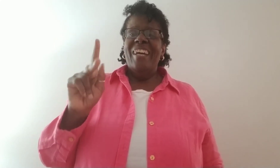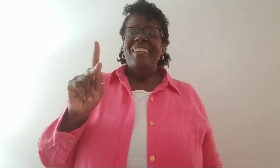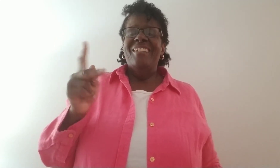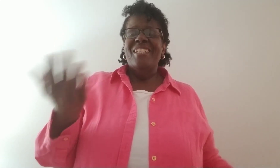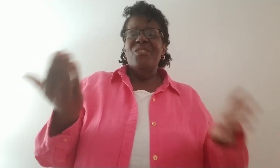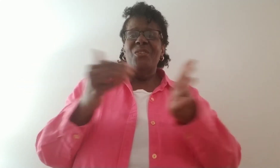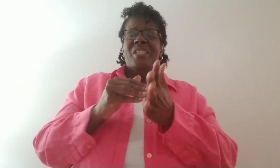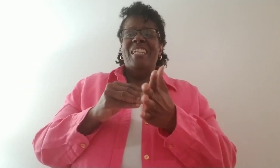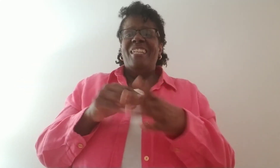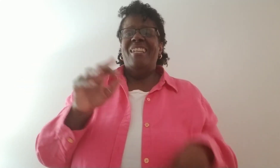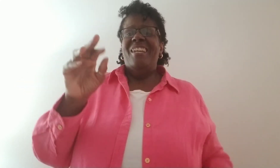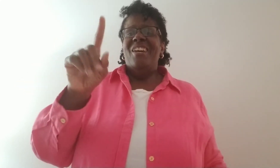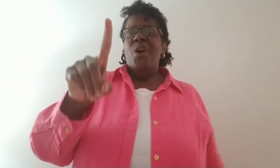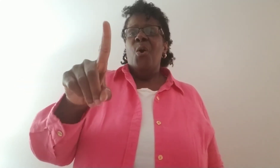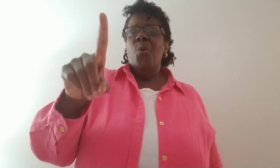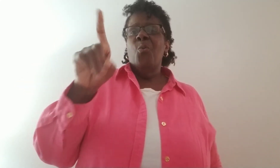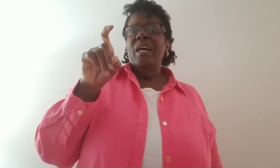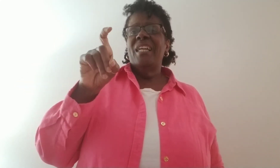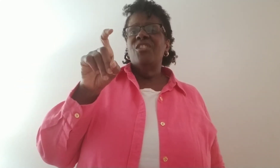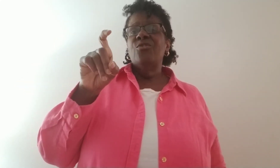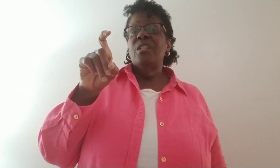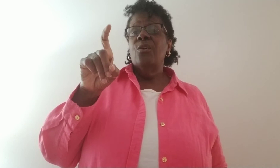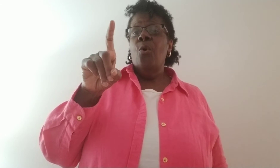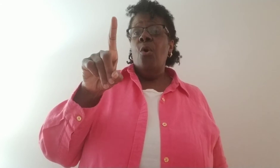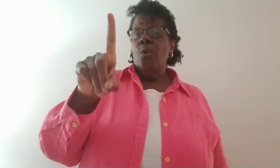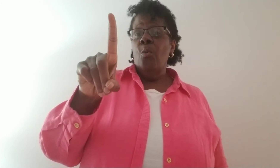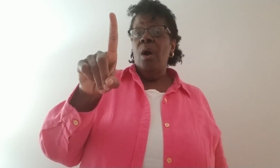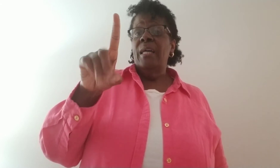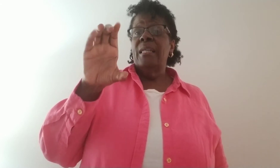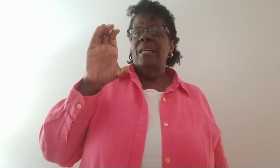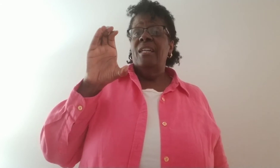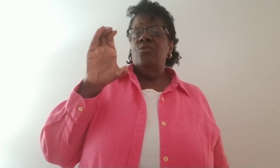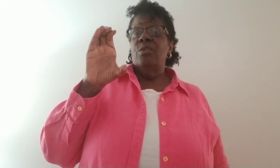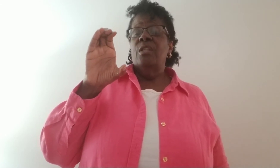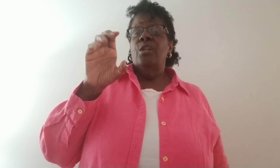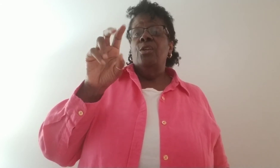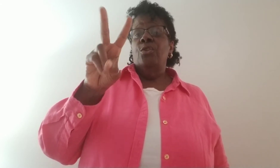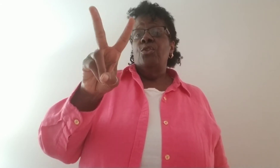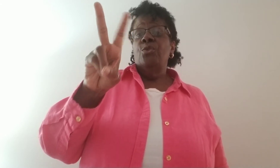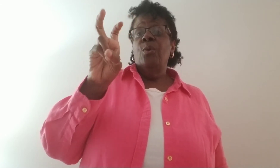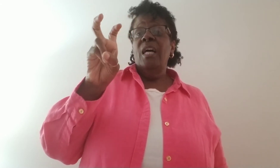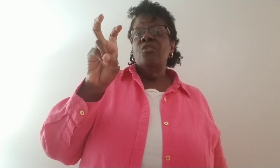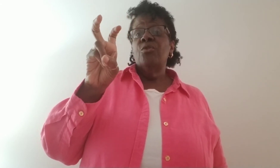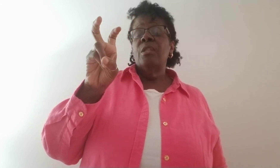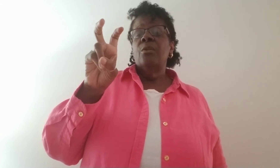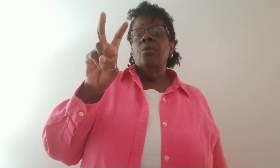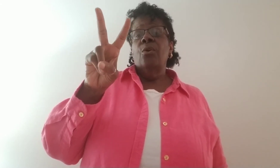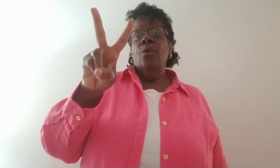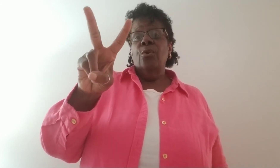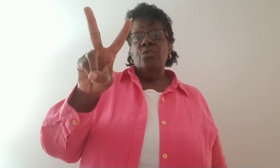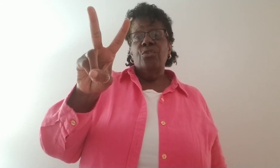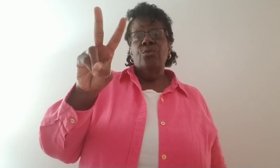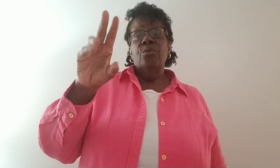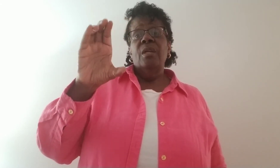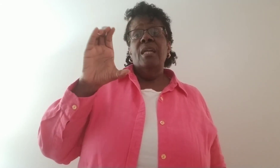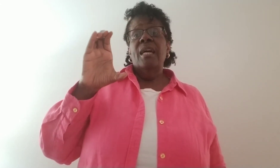let's do those again. 100 or 100, 200 or